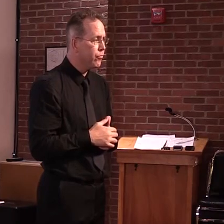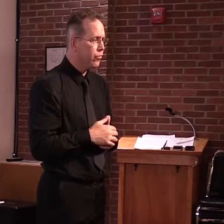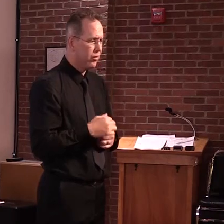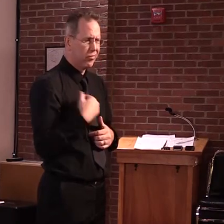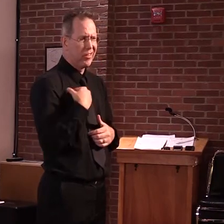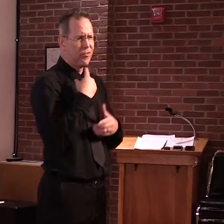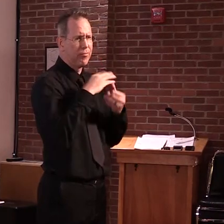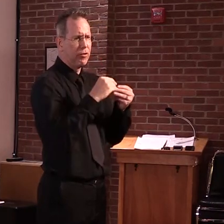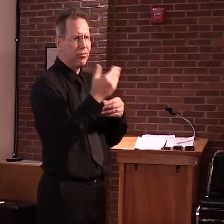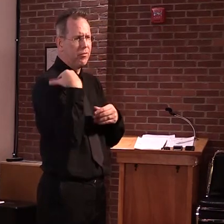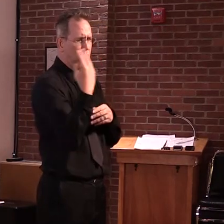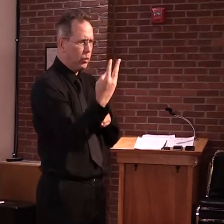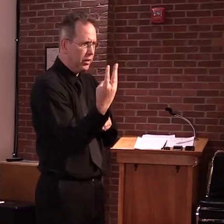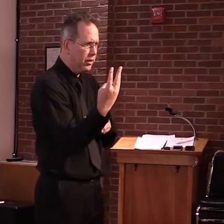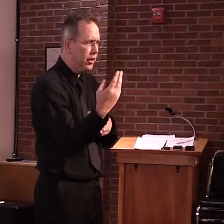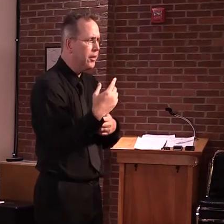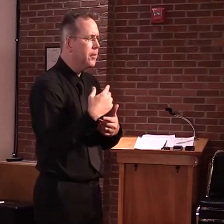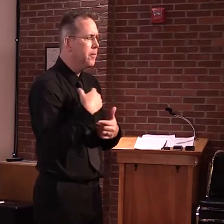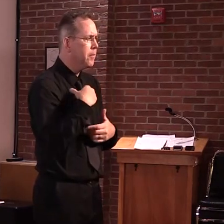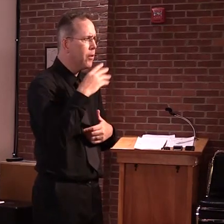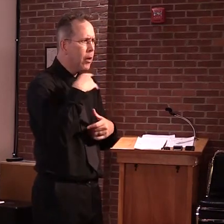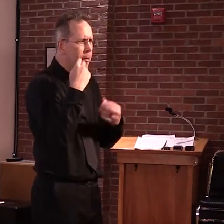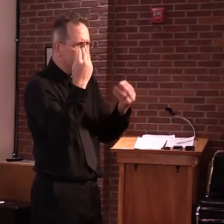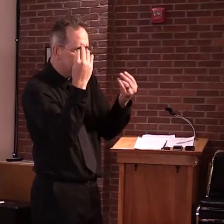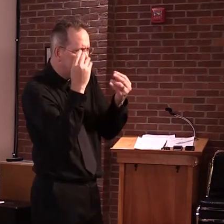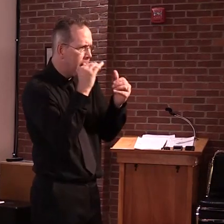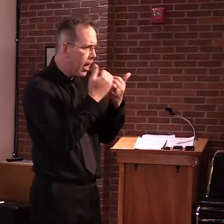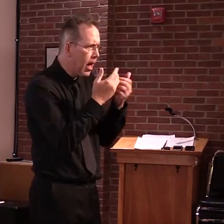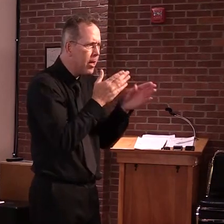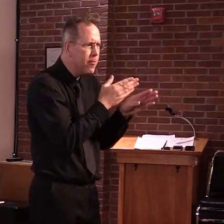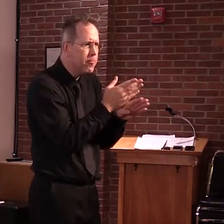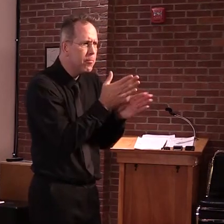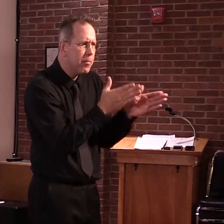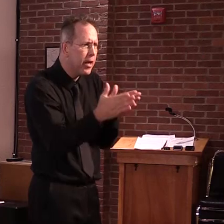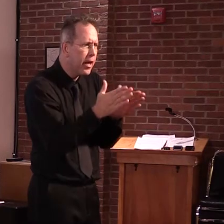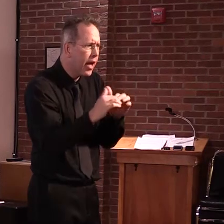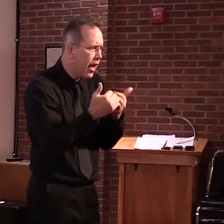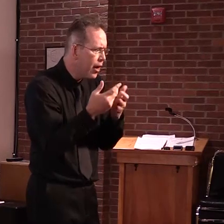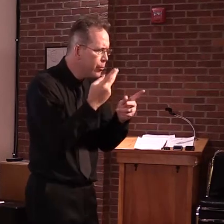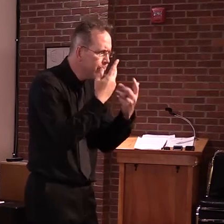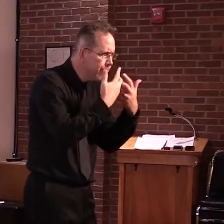of other items that will cost